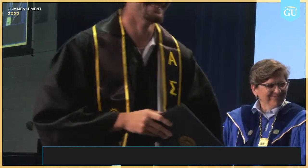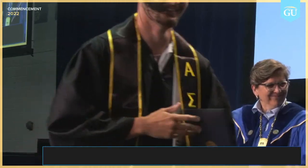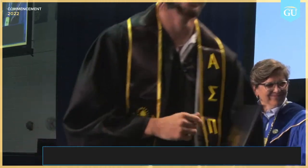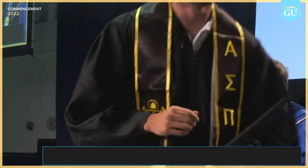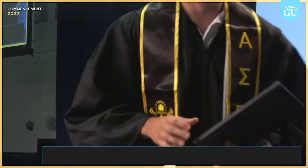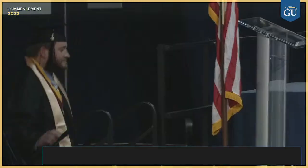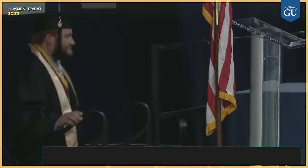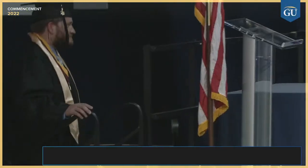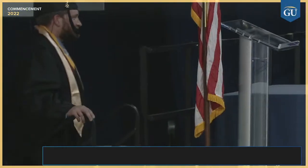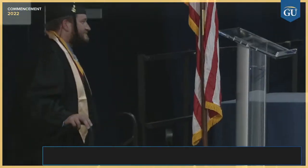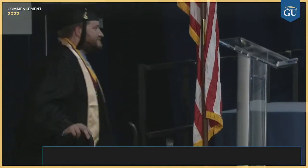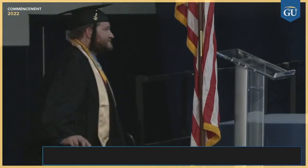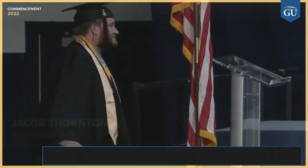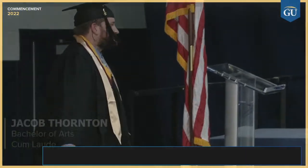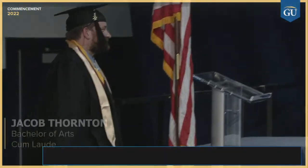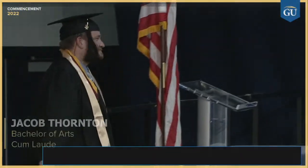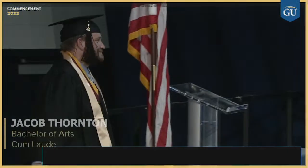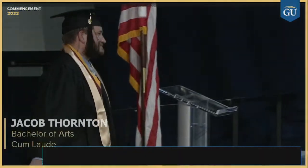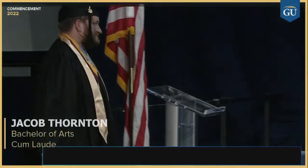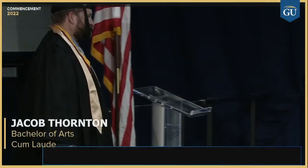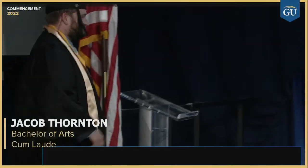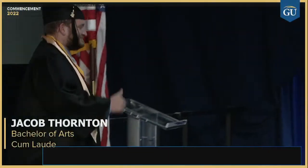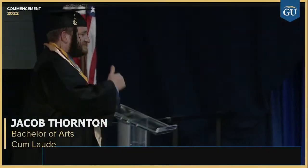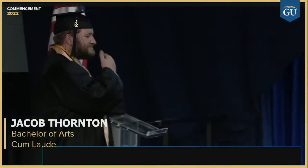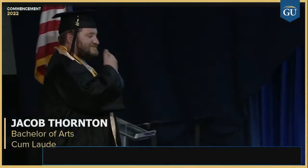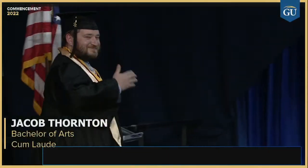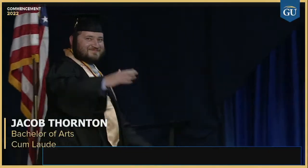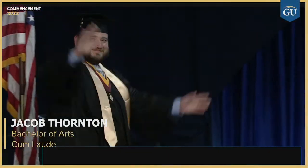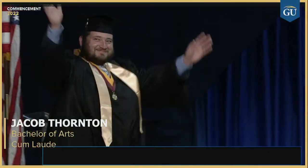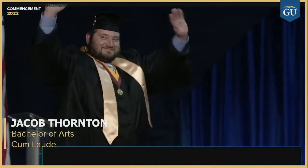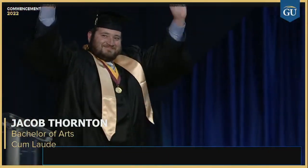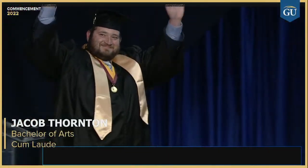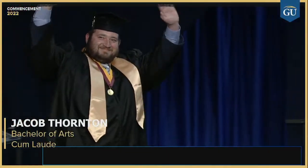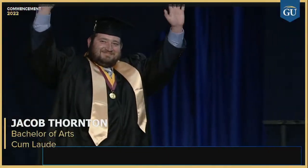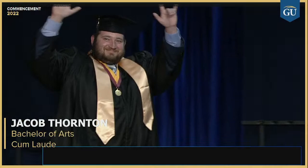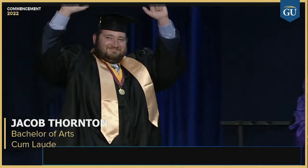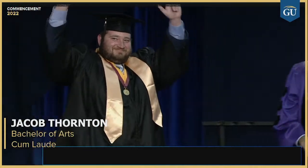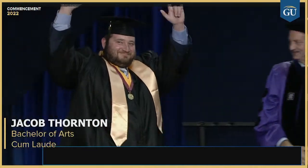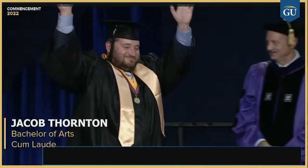Jacob Thornton, Bachelor of Arts, cum laude.